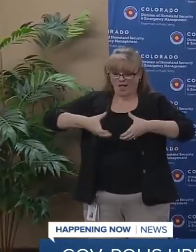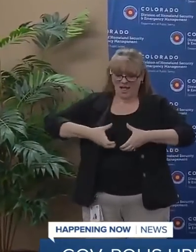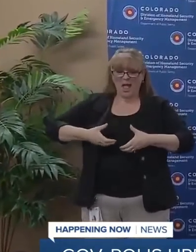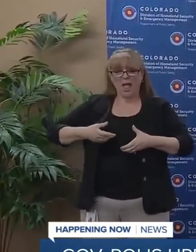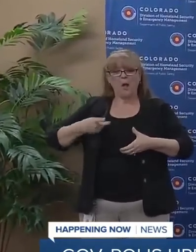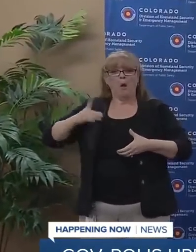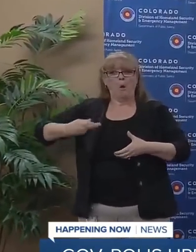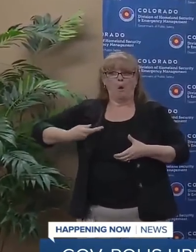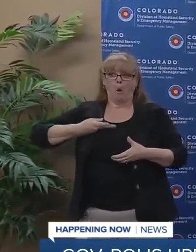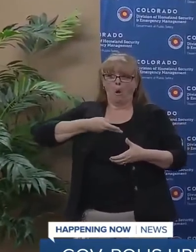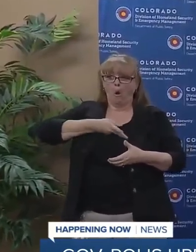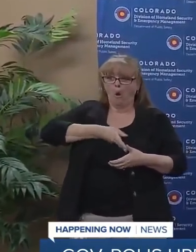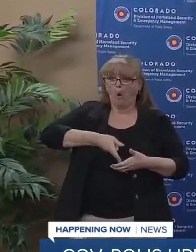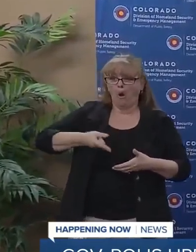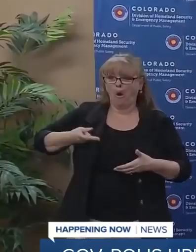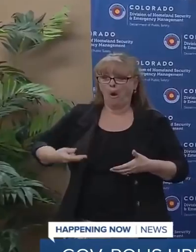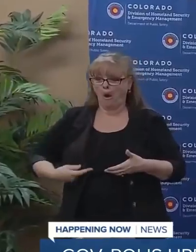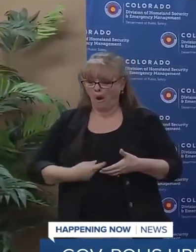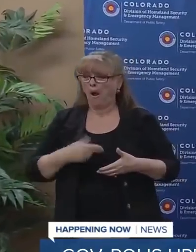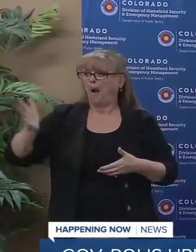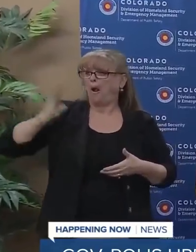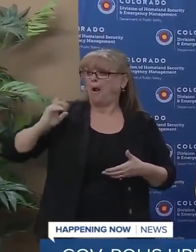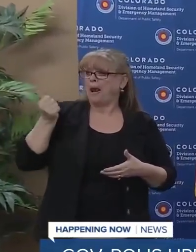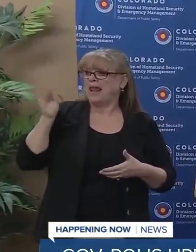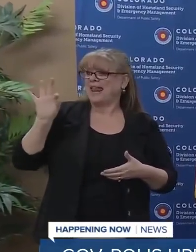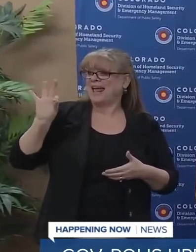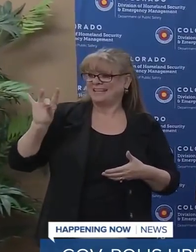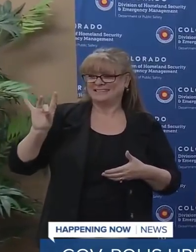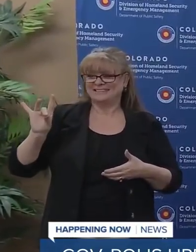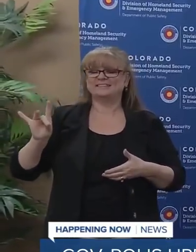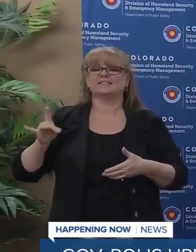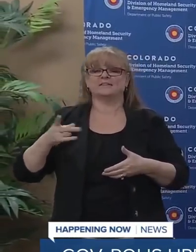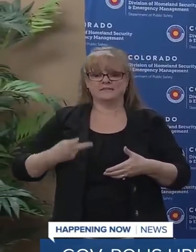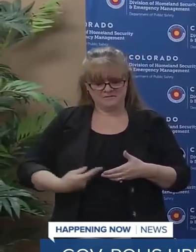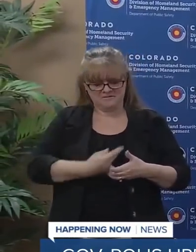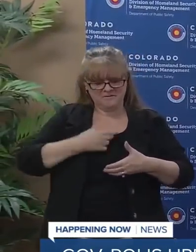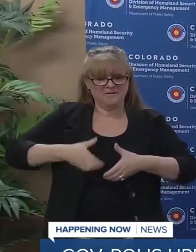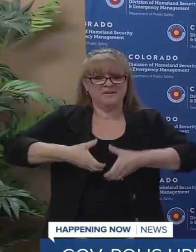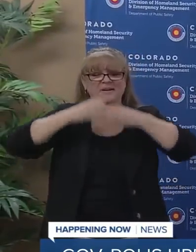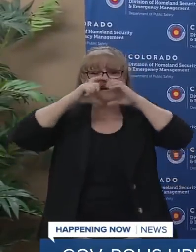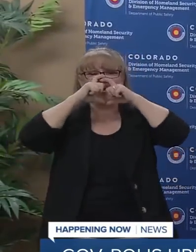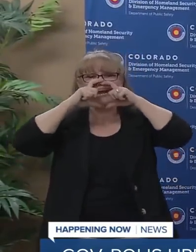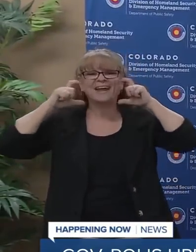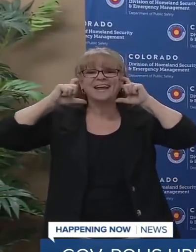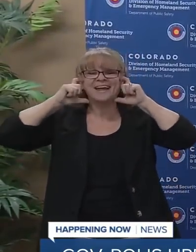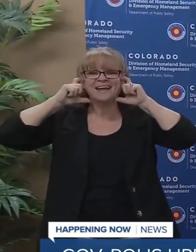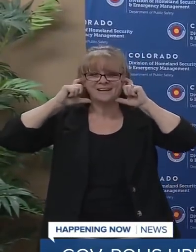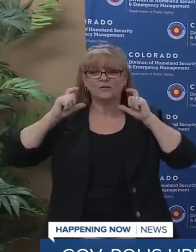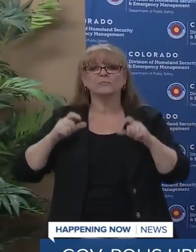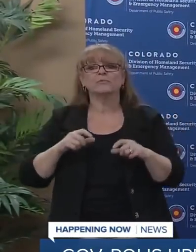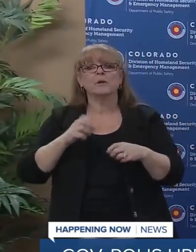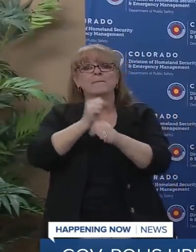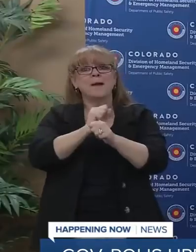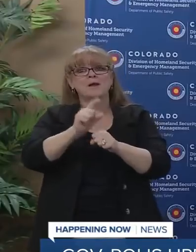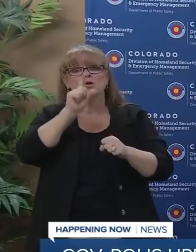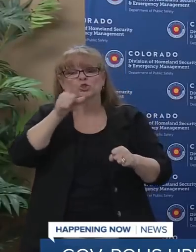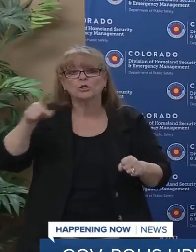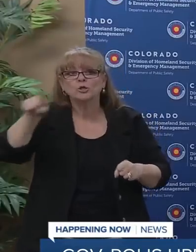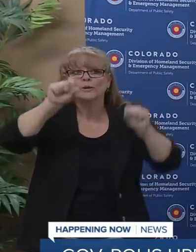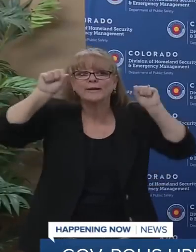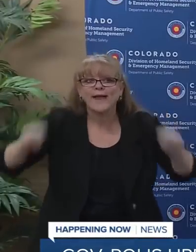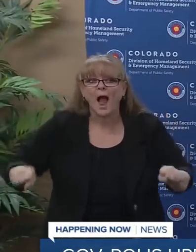into a mask. Cover your mouth, cover your nose, and make sure you can breathe easily through it. You don't want to restrict your own breathing with an